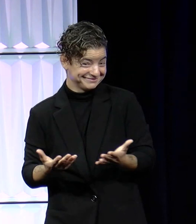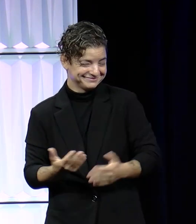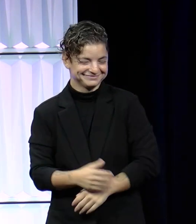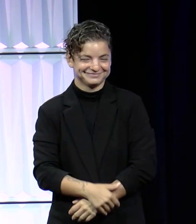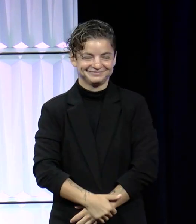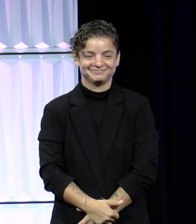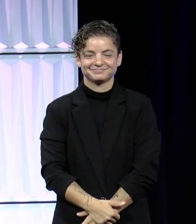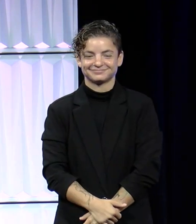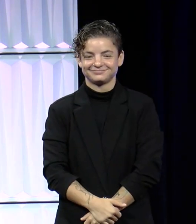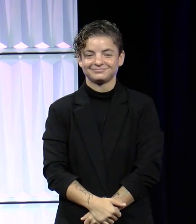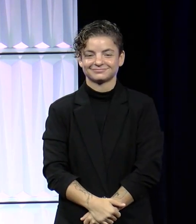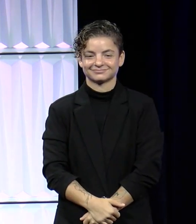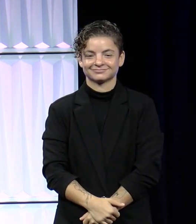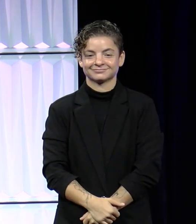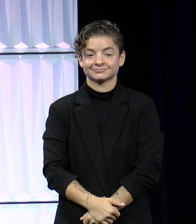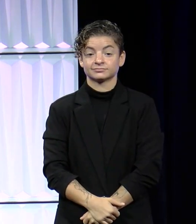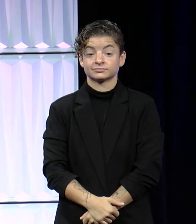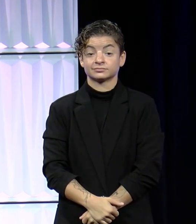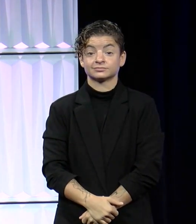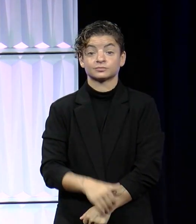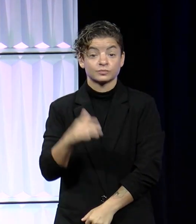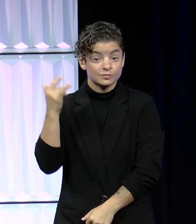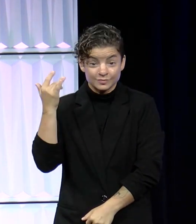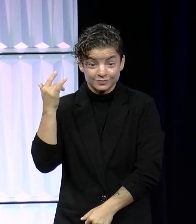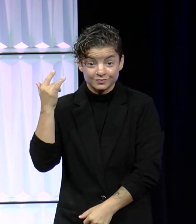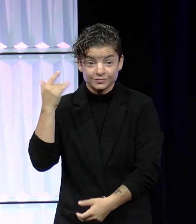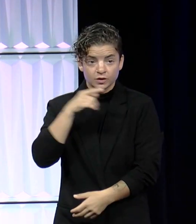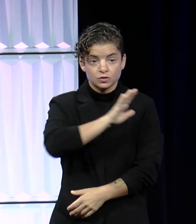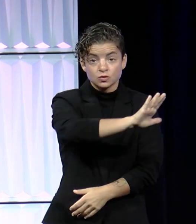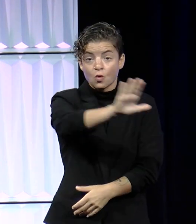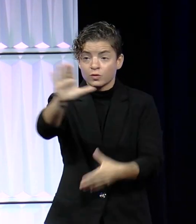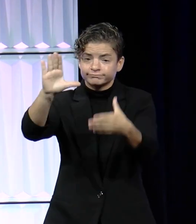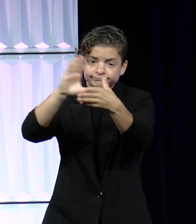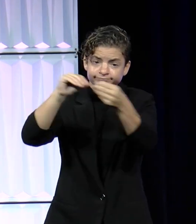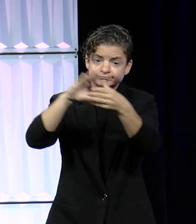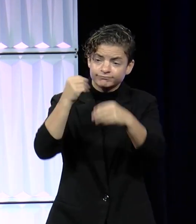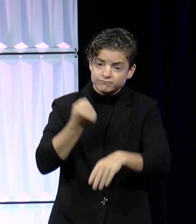And that's because your voices are guiding us. Thank you so